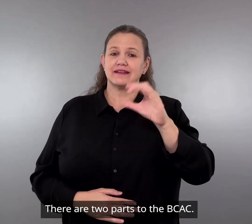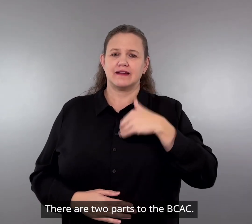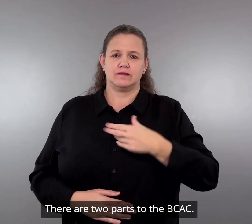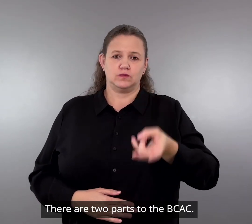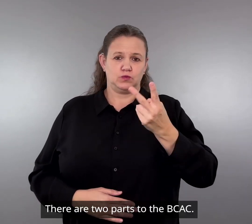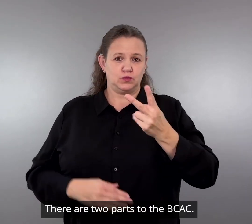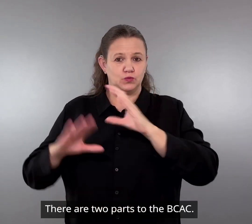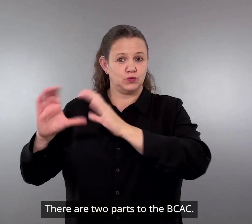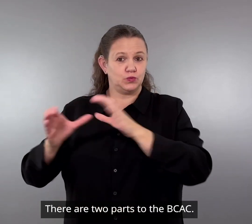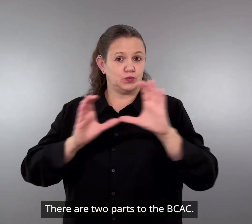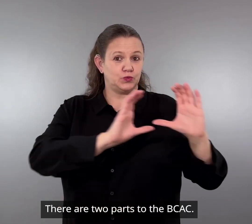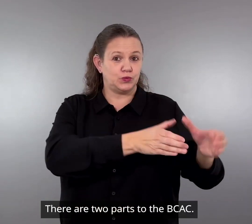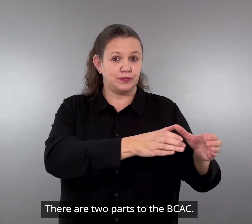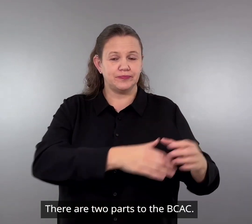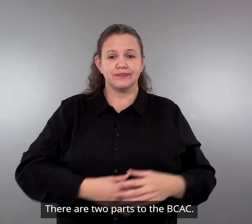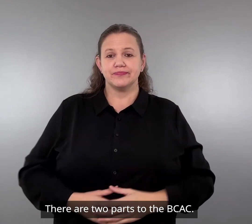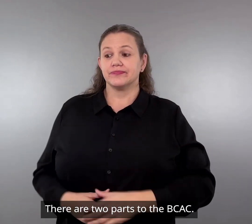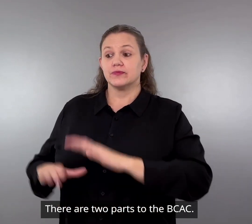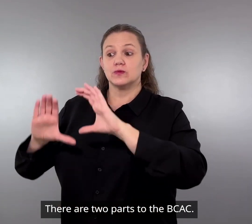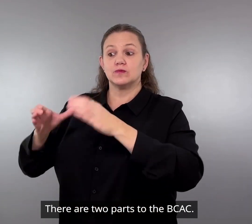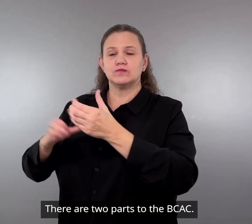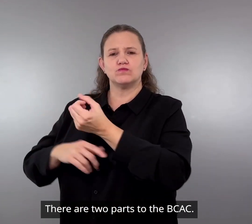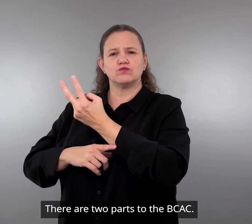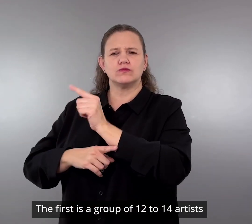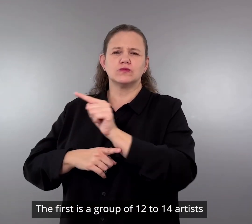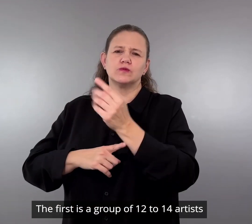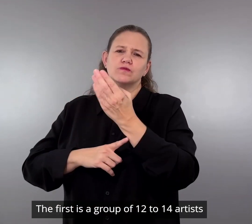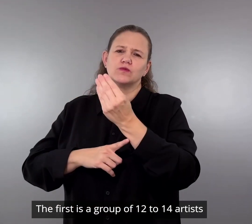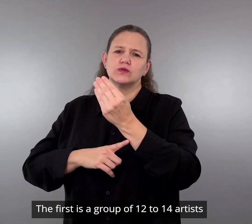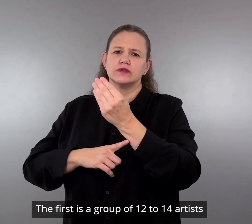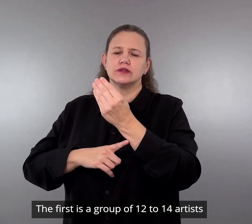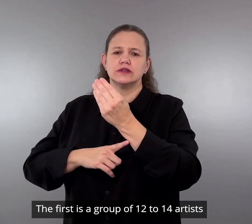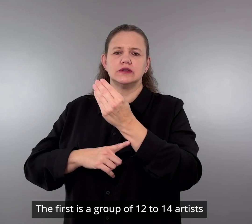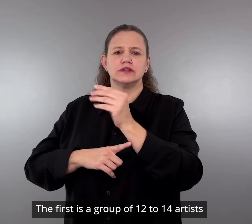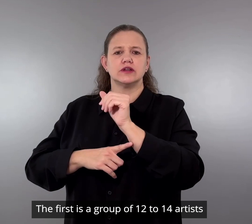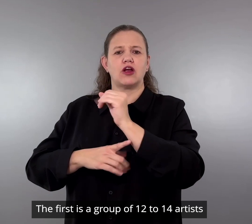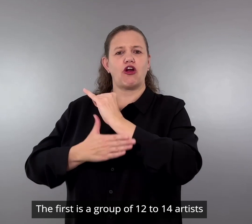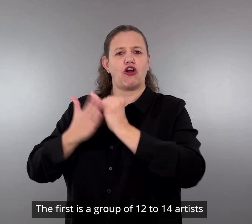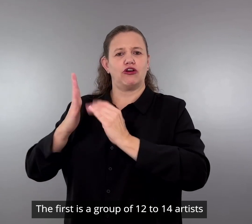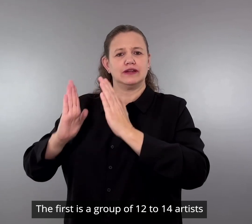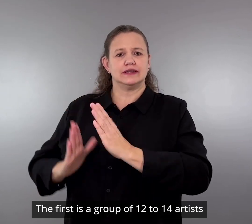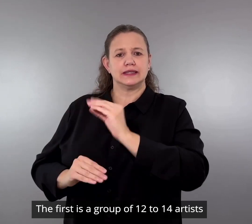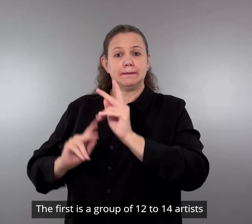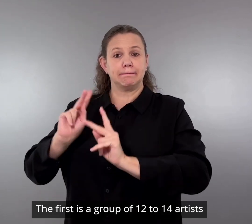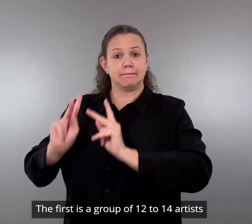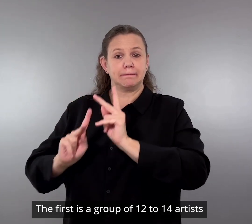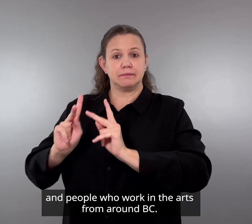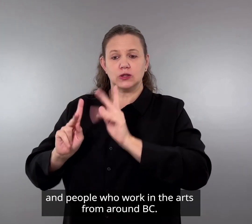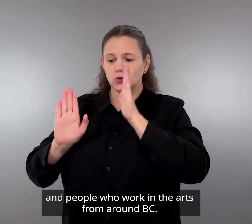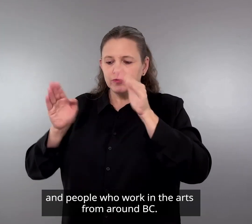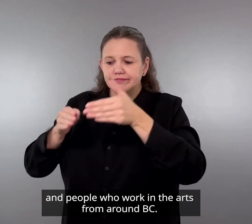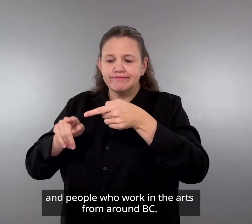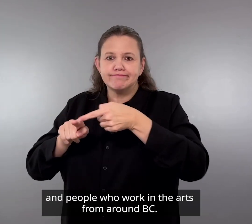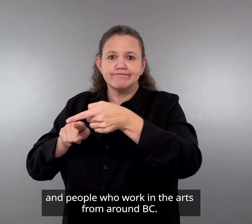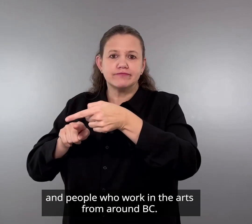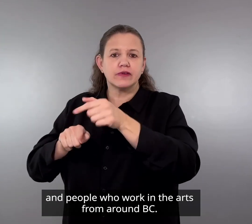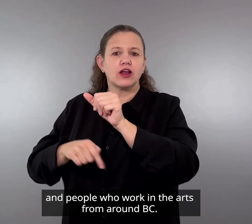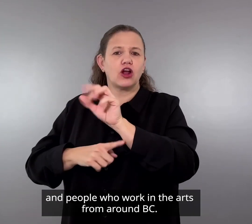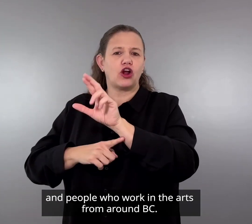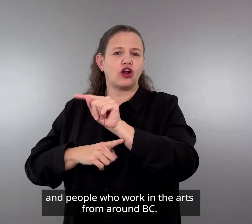There are two parts to the BCAC. The first is a group of 12 to 14 artists and people who work in the arts from